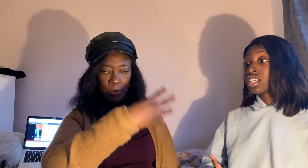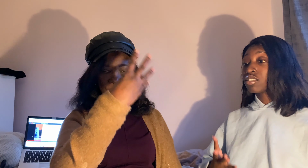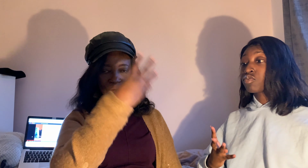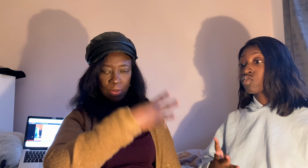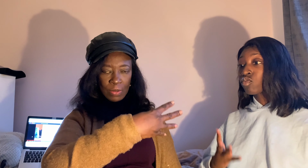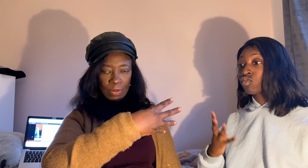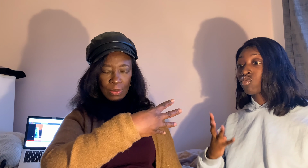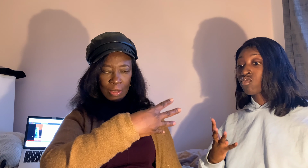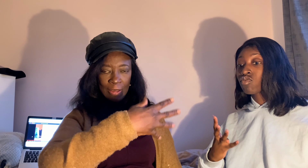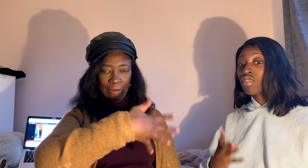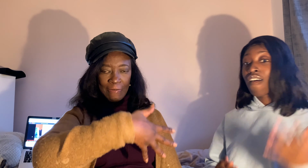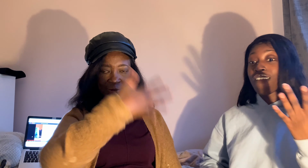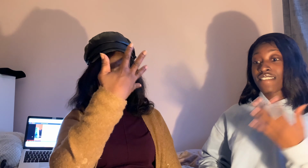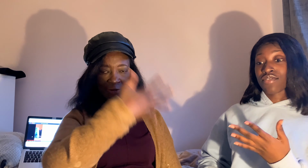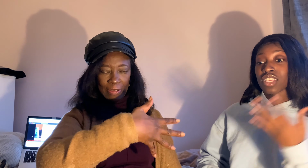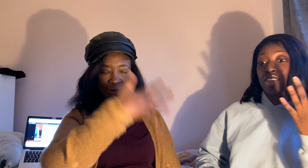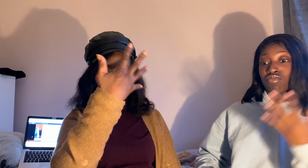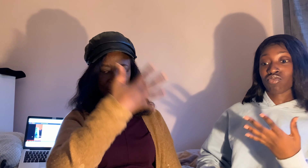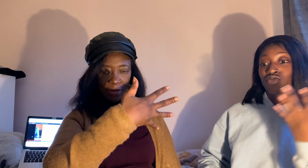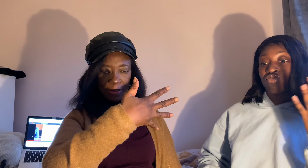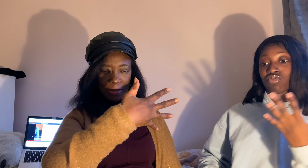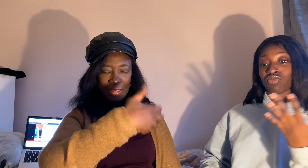14, 15,